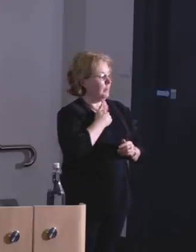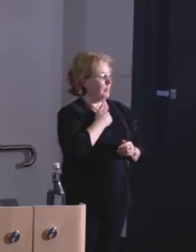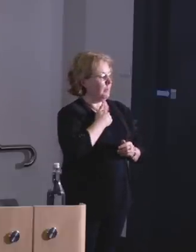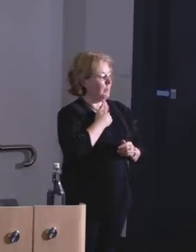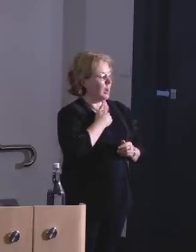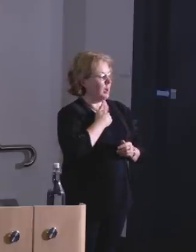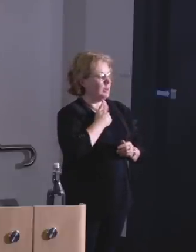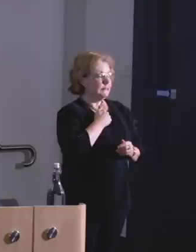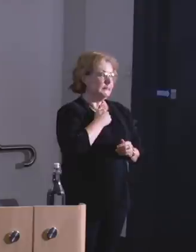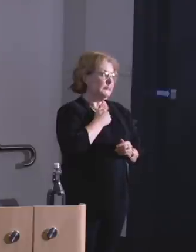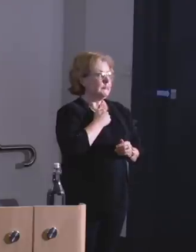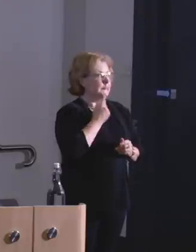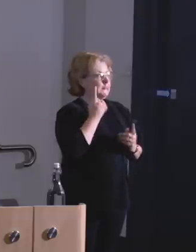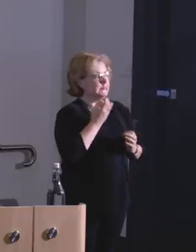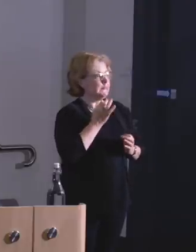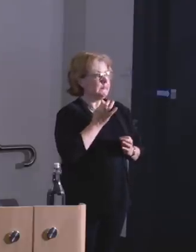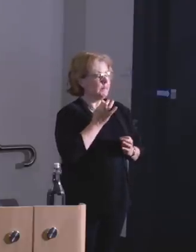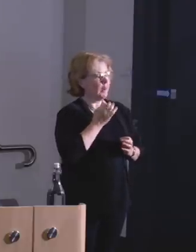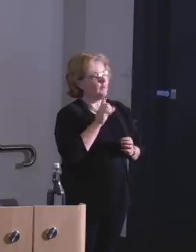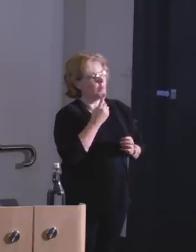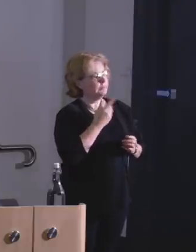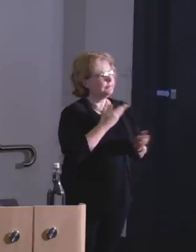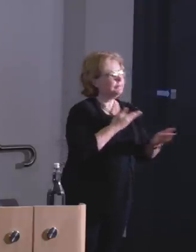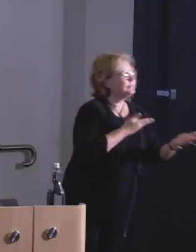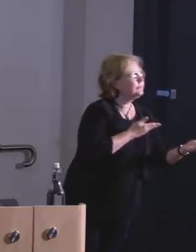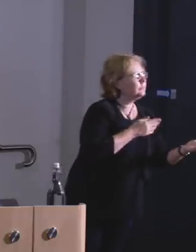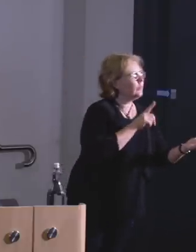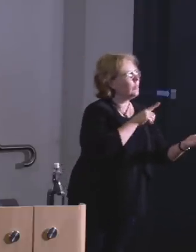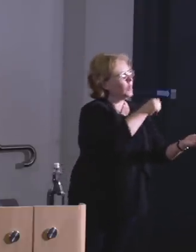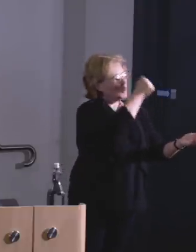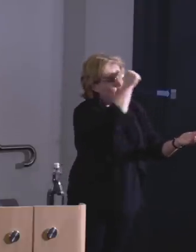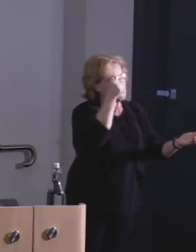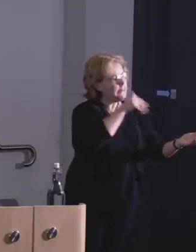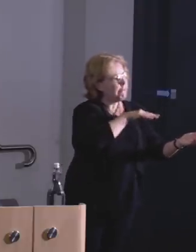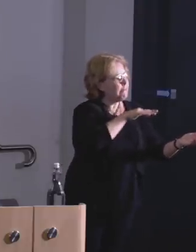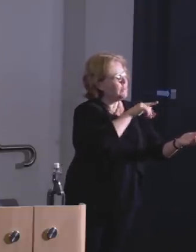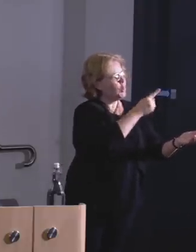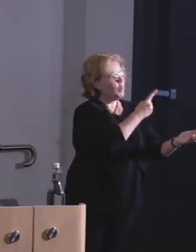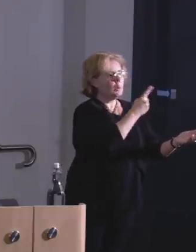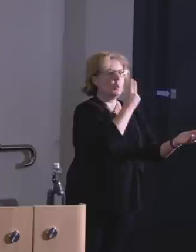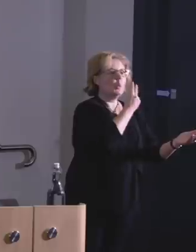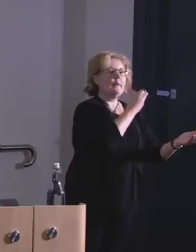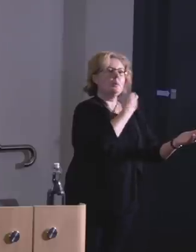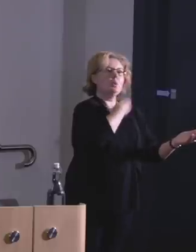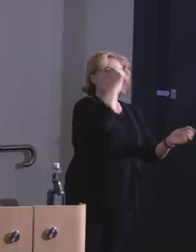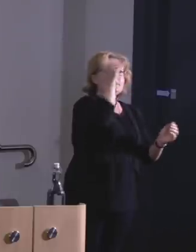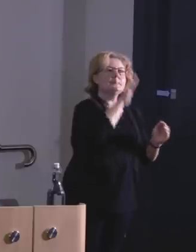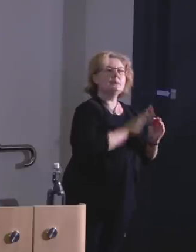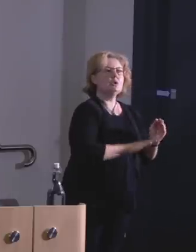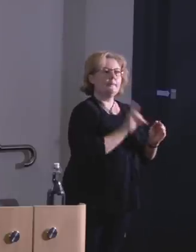the wisdom of those who had more experience. And we had that